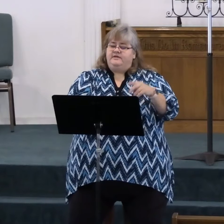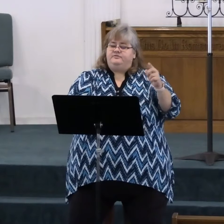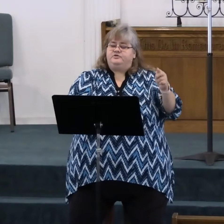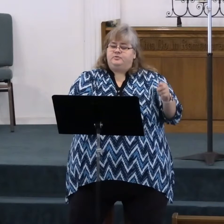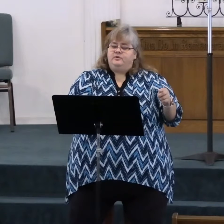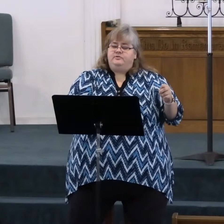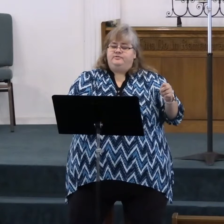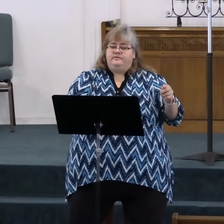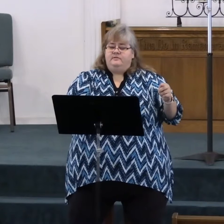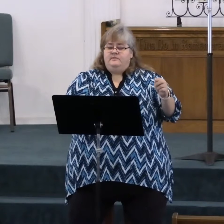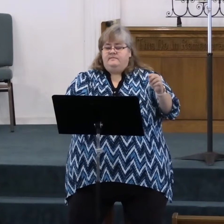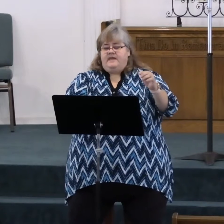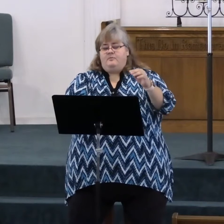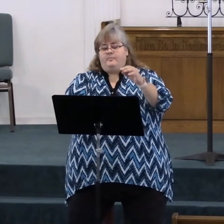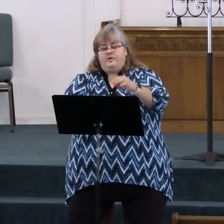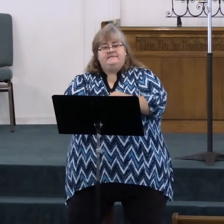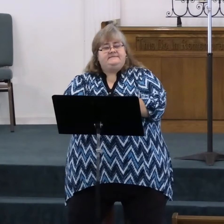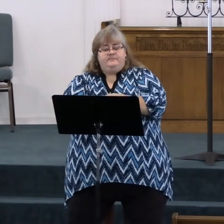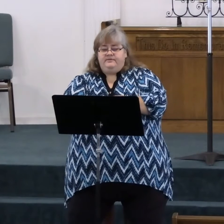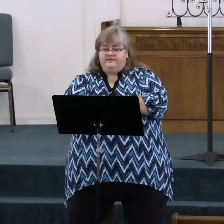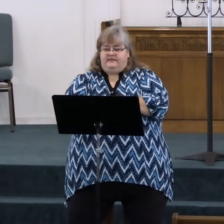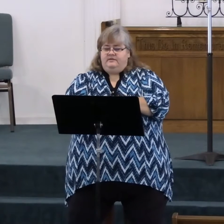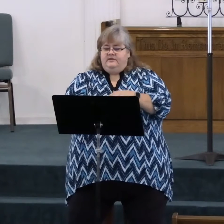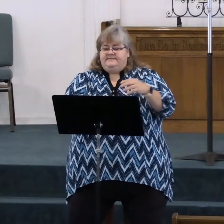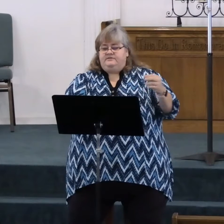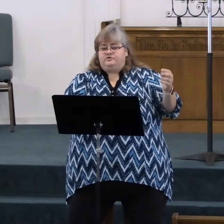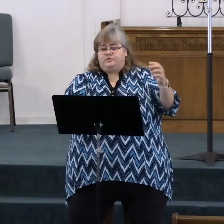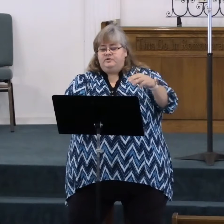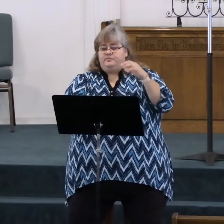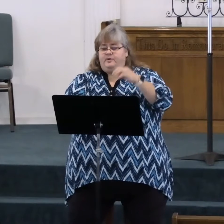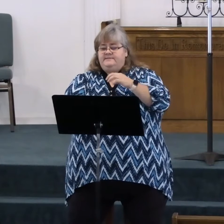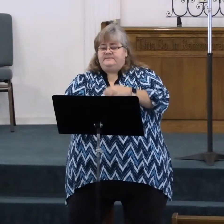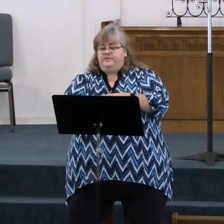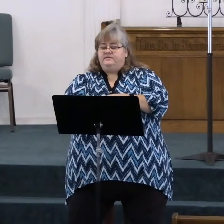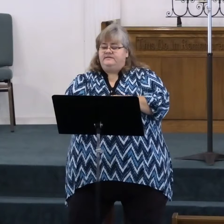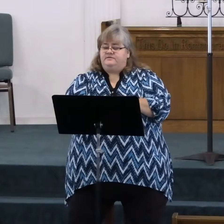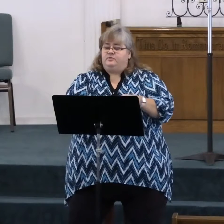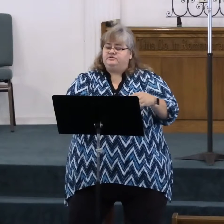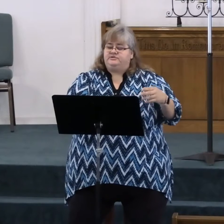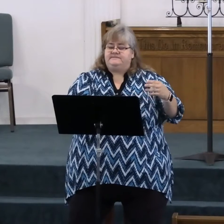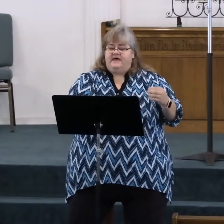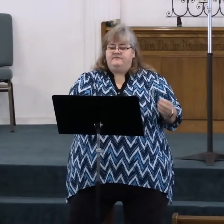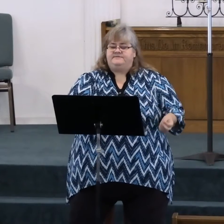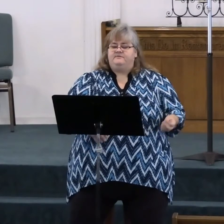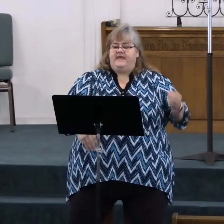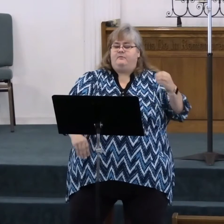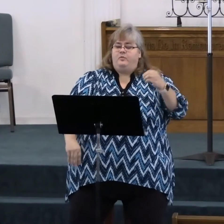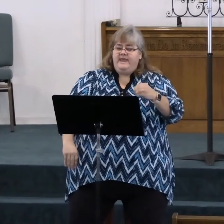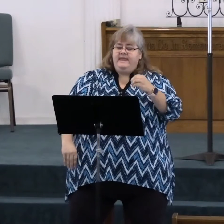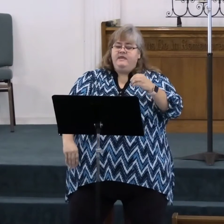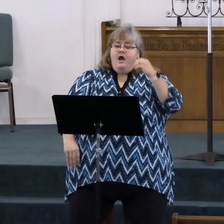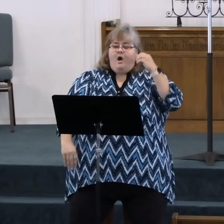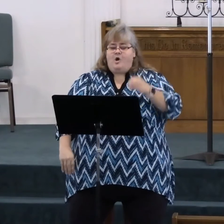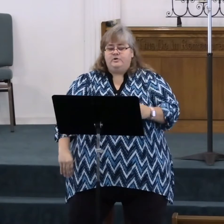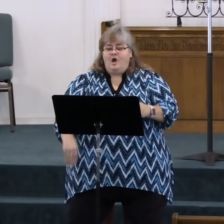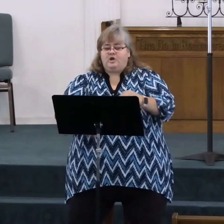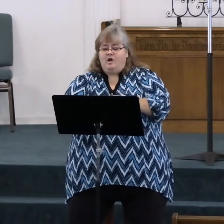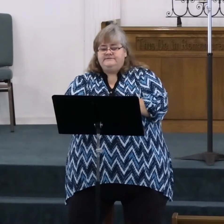at the truth that will bring stability. See, the truth brings stability to Christians' lives so that we are not